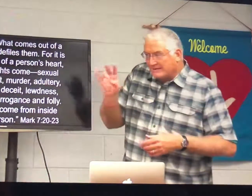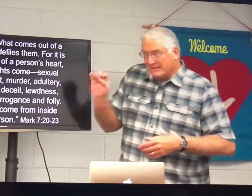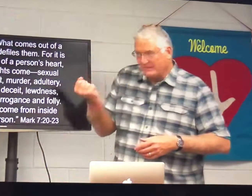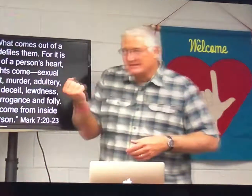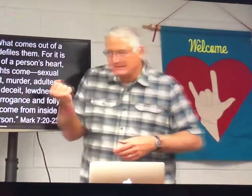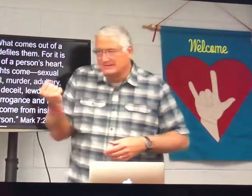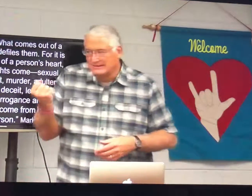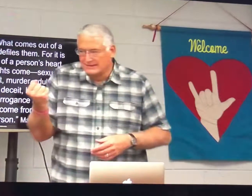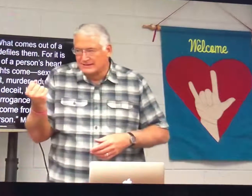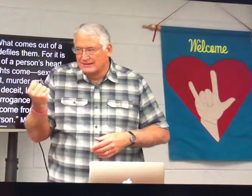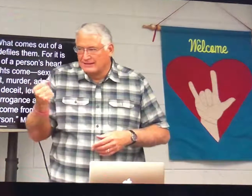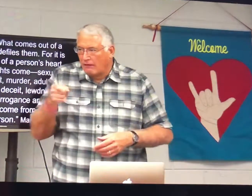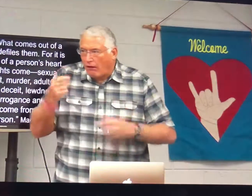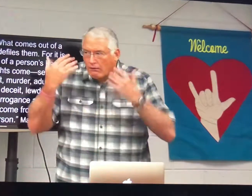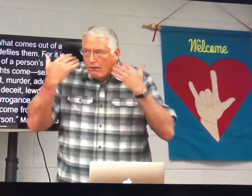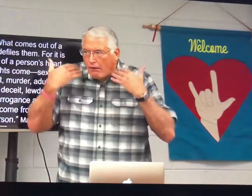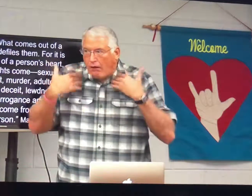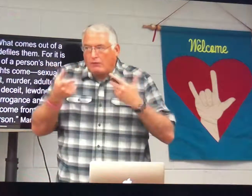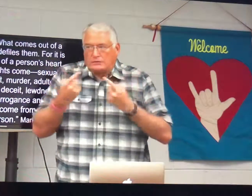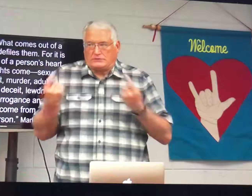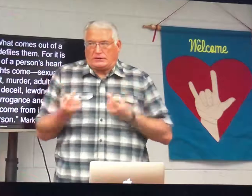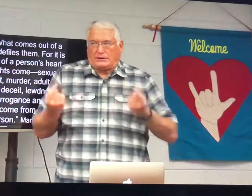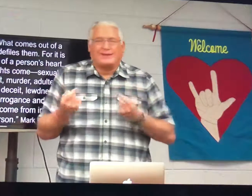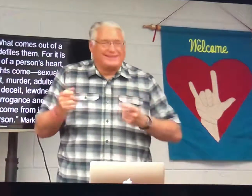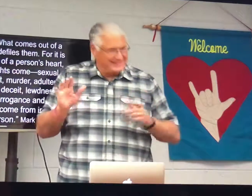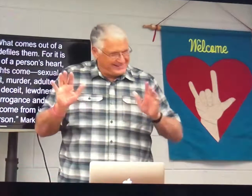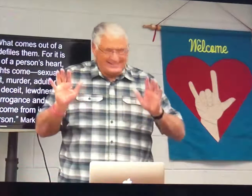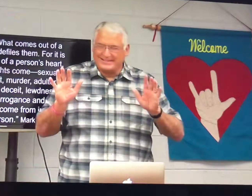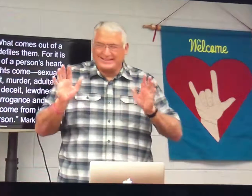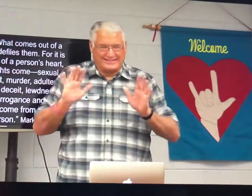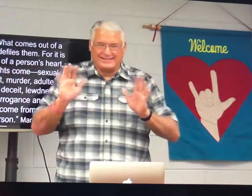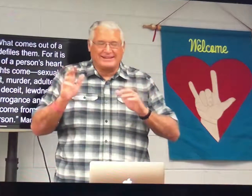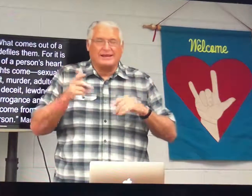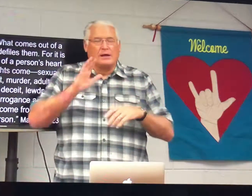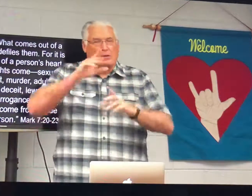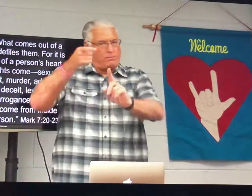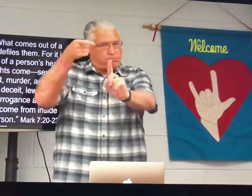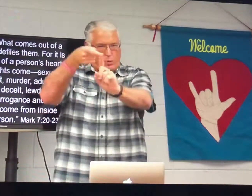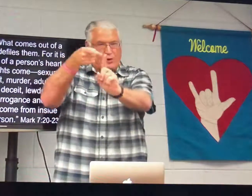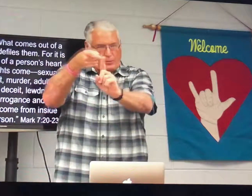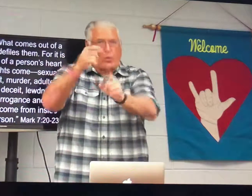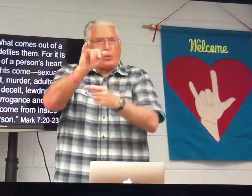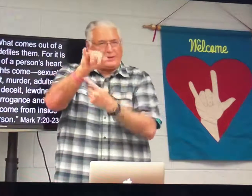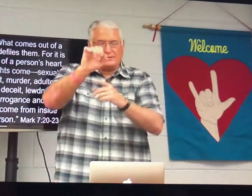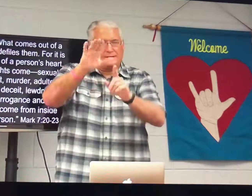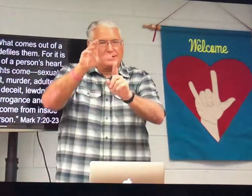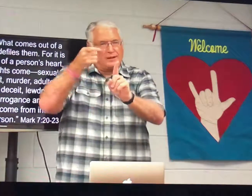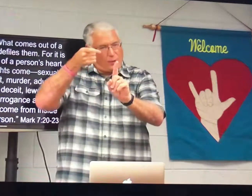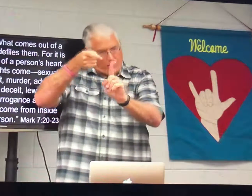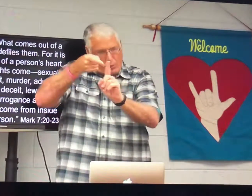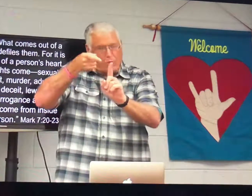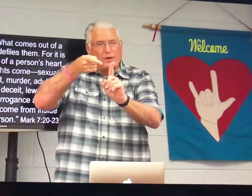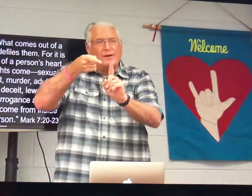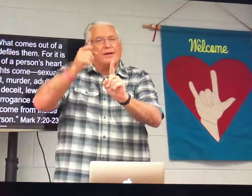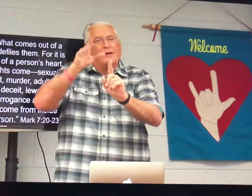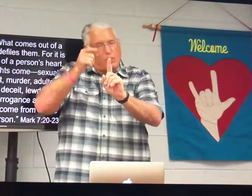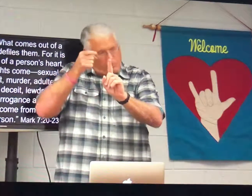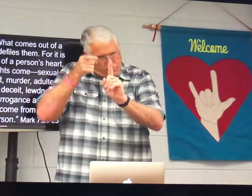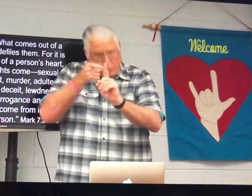style here. You go from the hard-throwing Hunter Wood to Ryan Yarbrough, more of a finesse lefty, works quickly. Boy, has he been able to ring up some